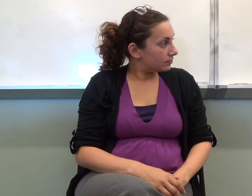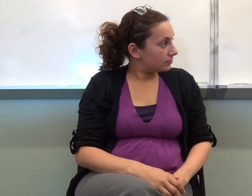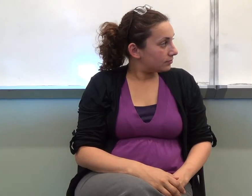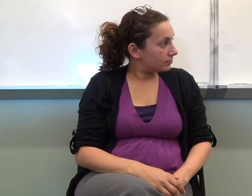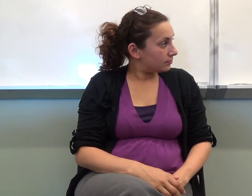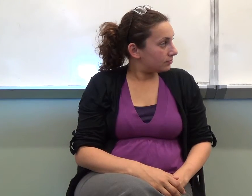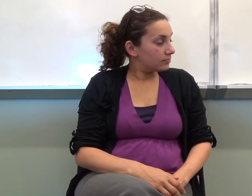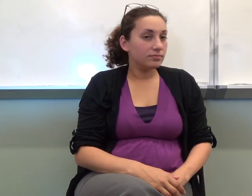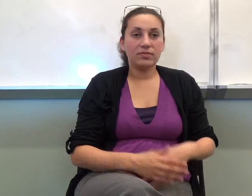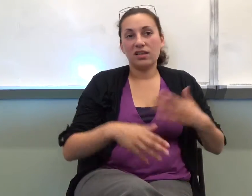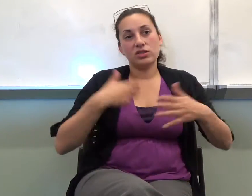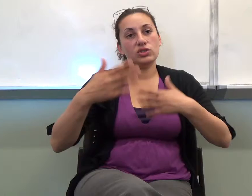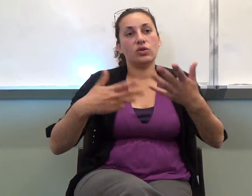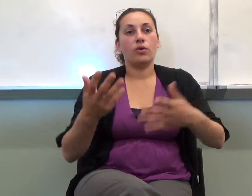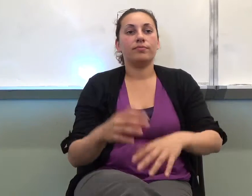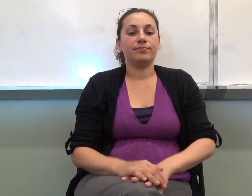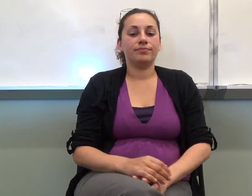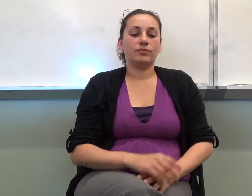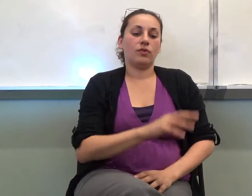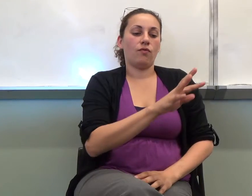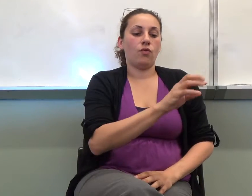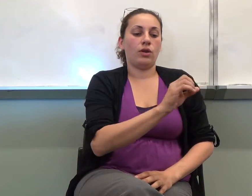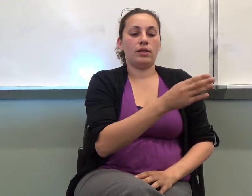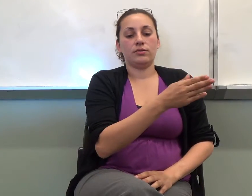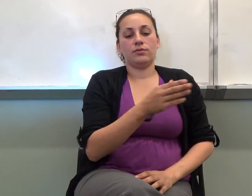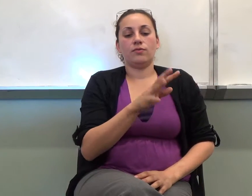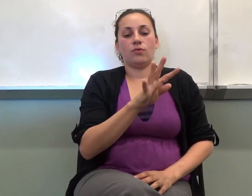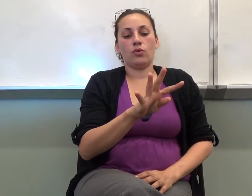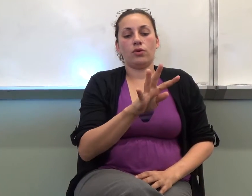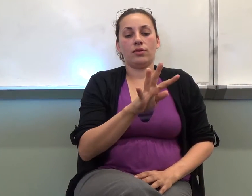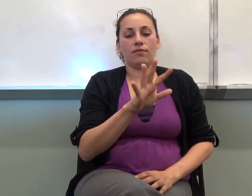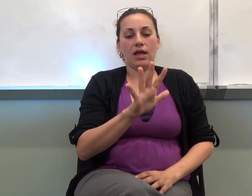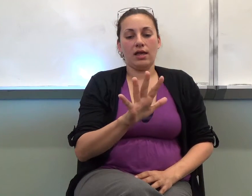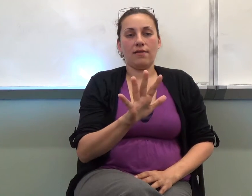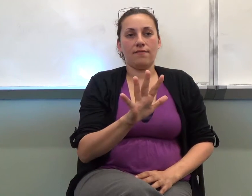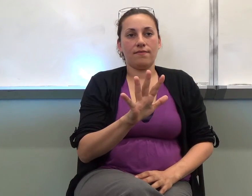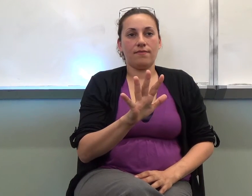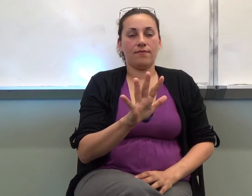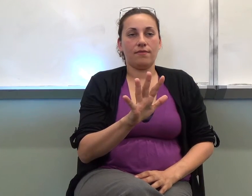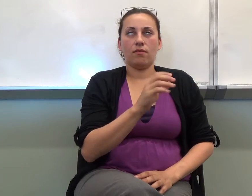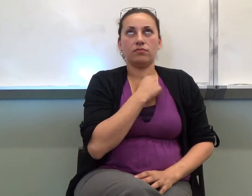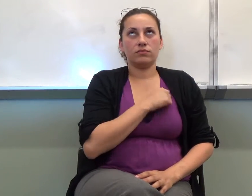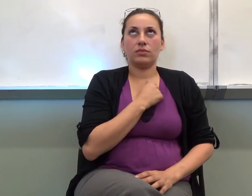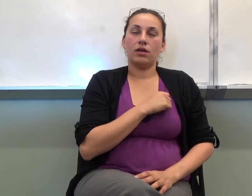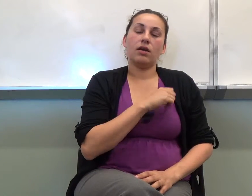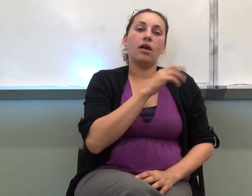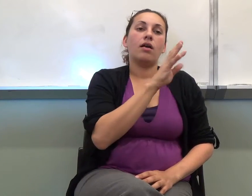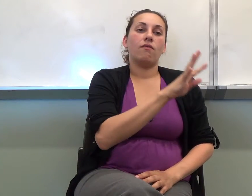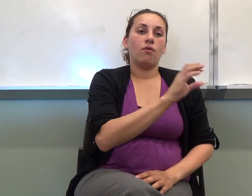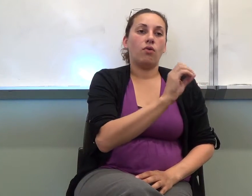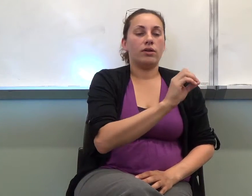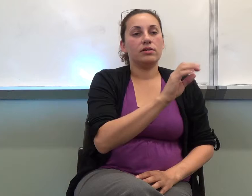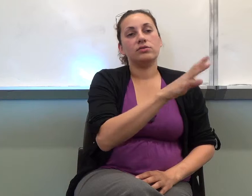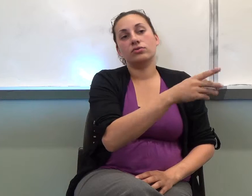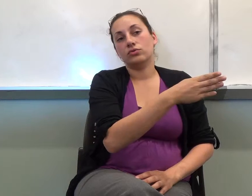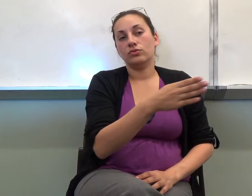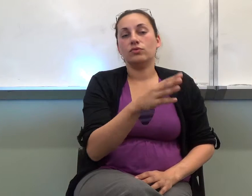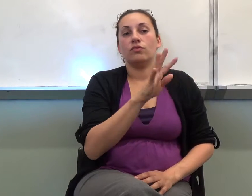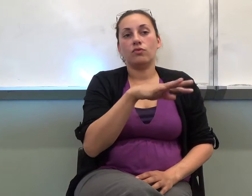And so forth. 40 to 45, 44, I'm sorry. And over here, we'll put a different one. This will be